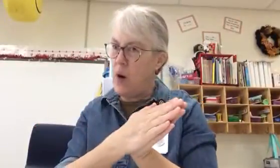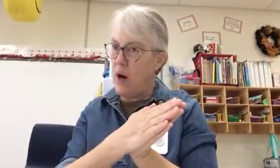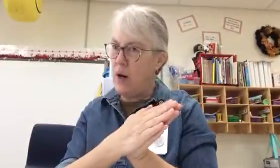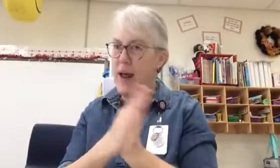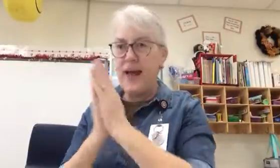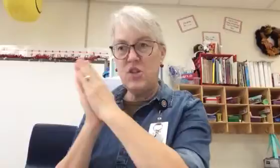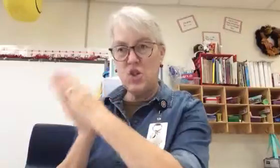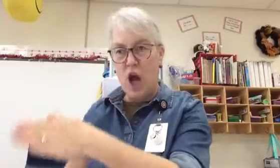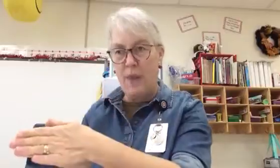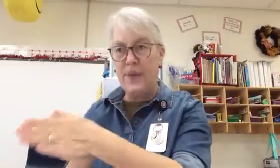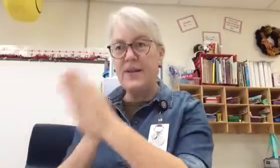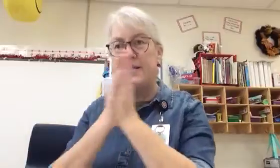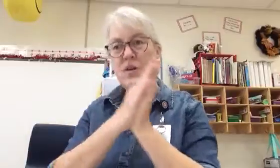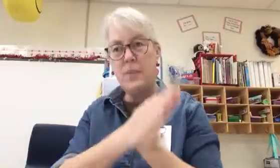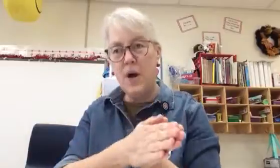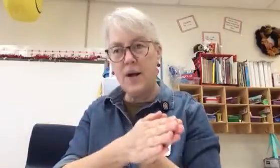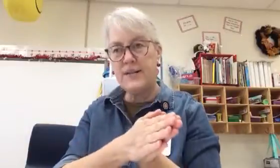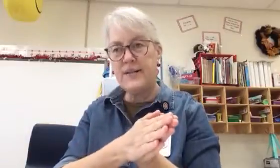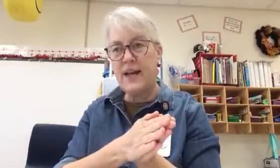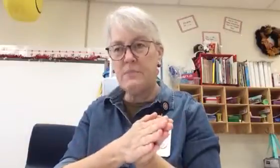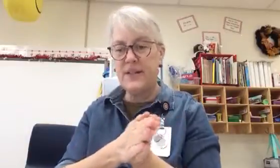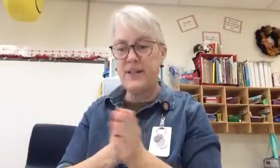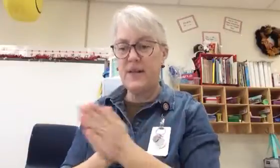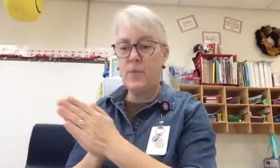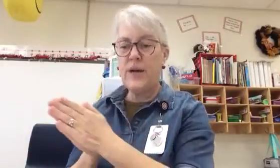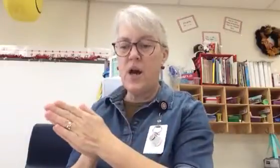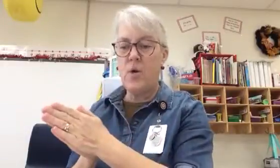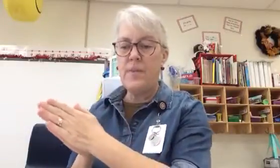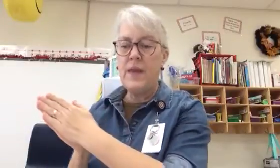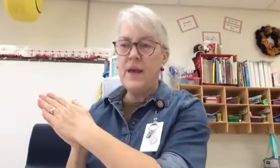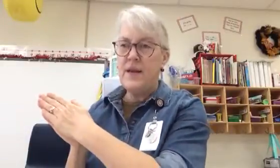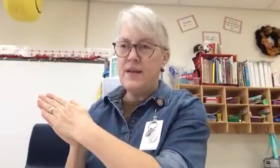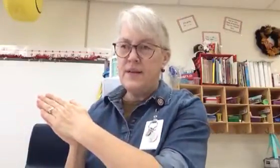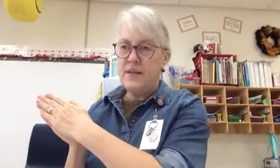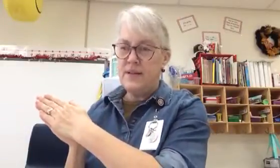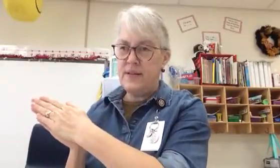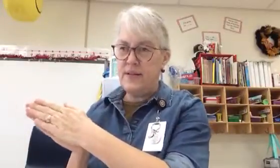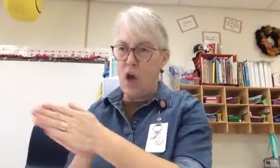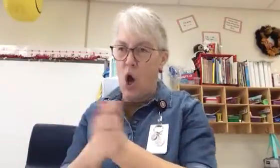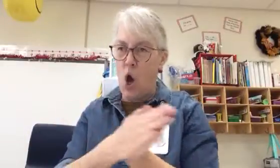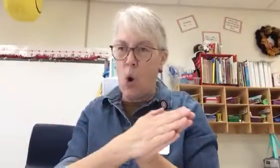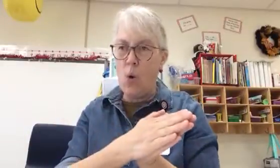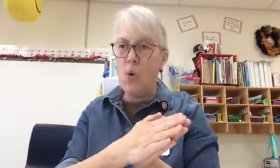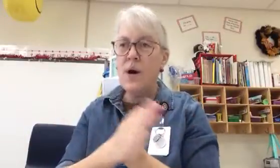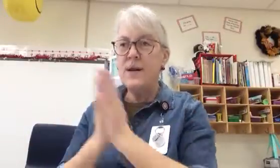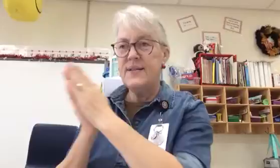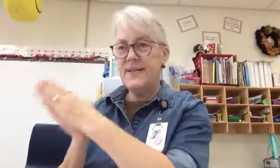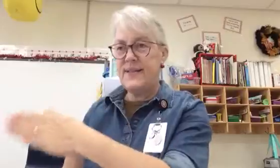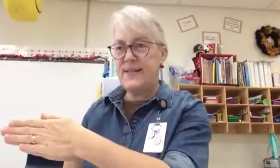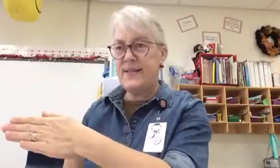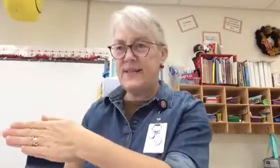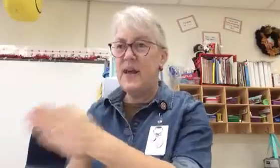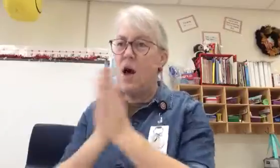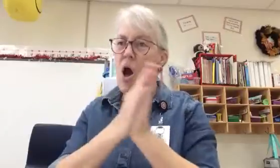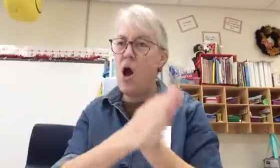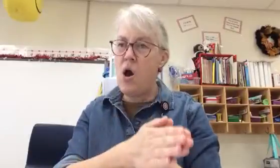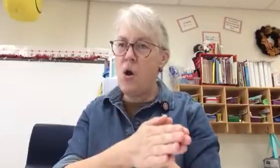word and chop it into parts. Segment it. Here we go. So, s, o.